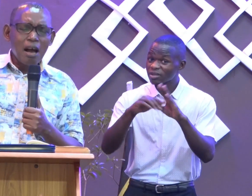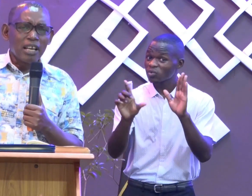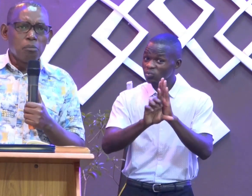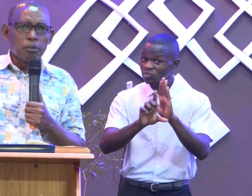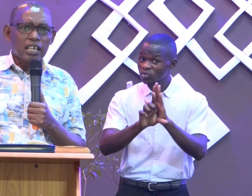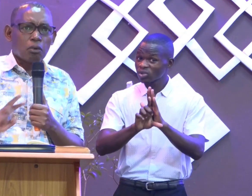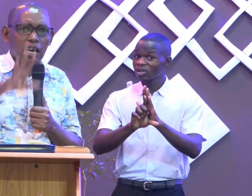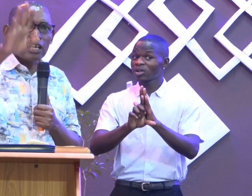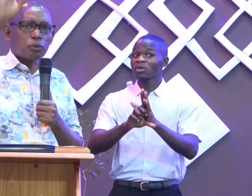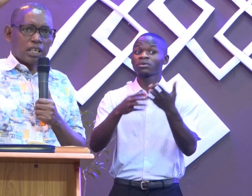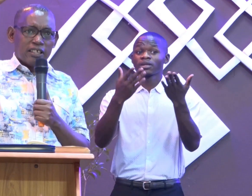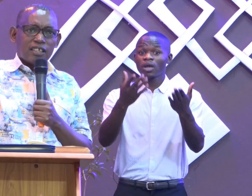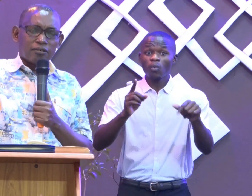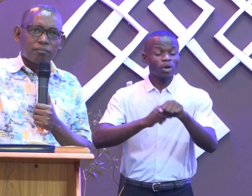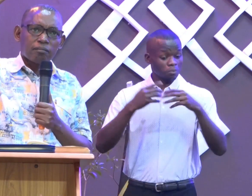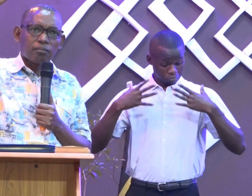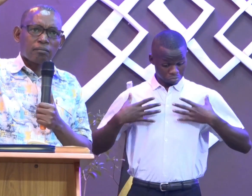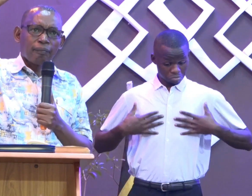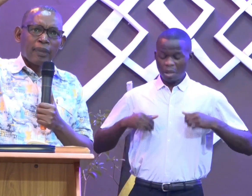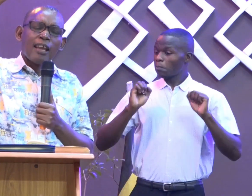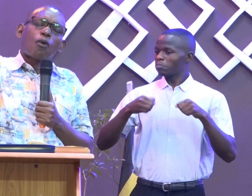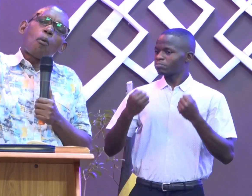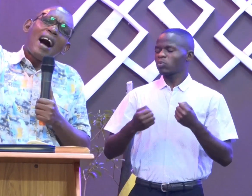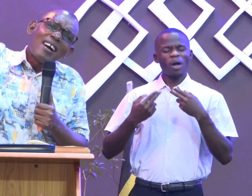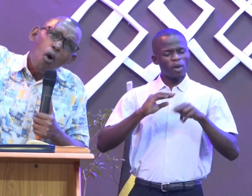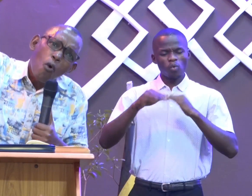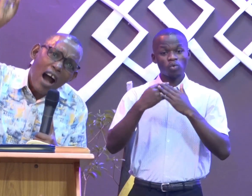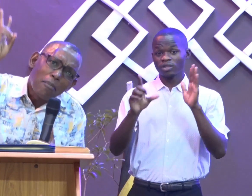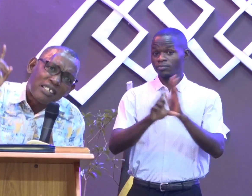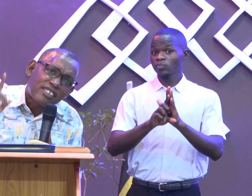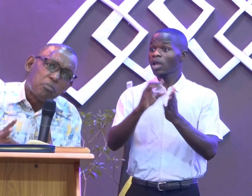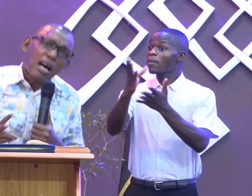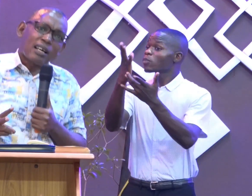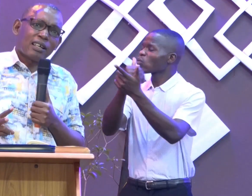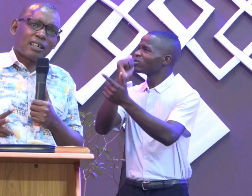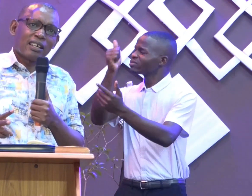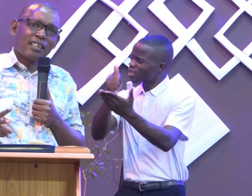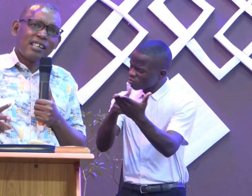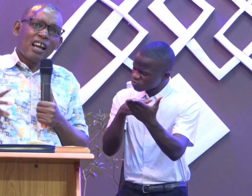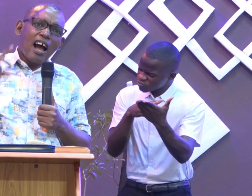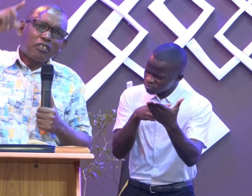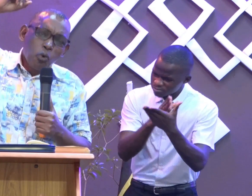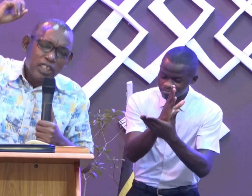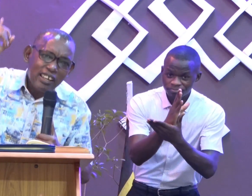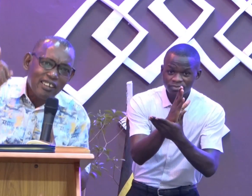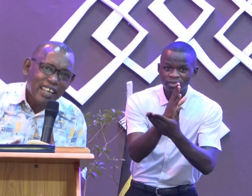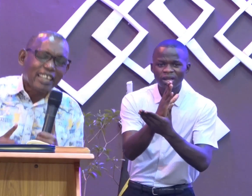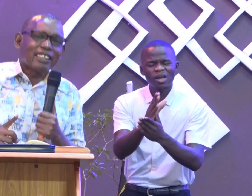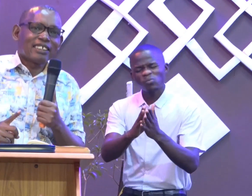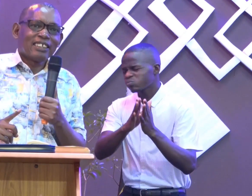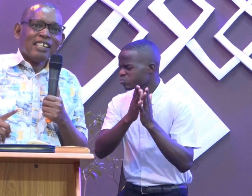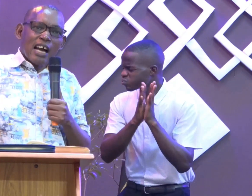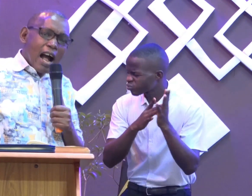in the law. There is no one dressed physically who can sin it. Because truthfully,